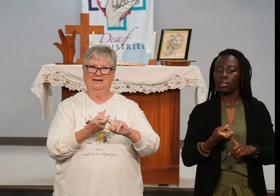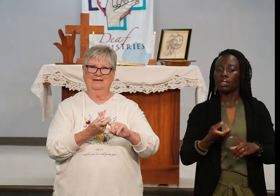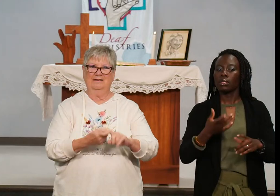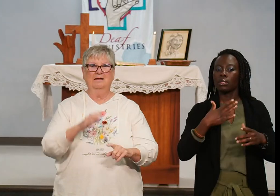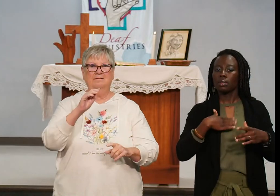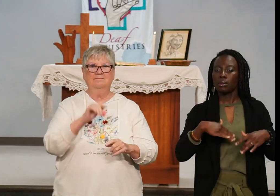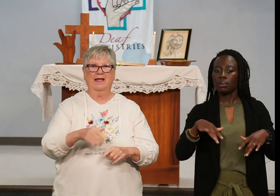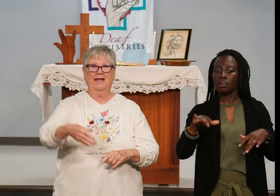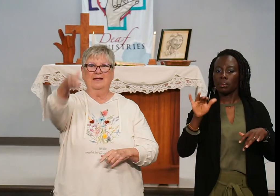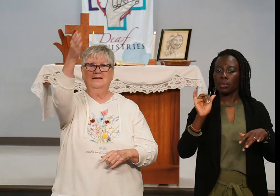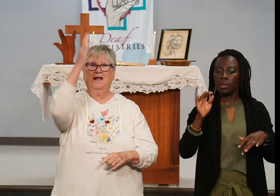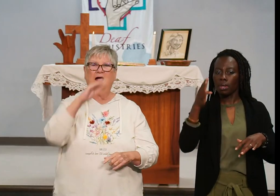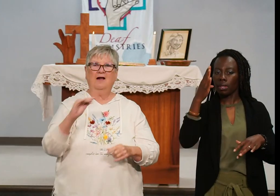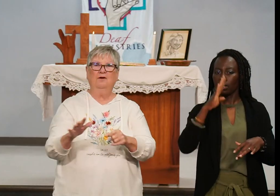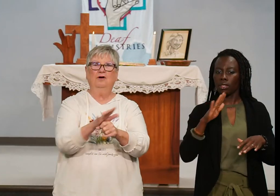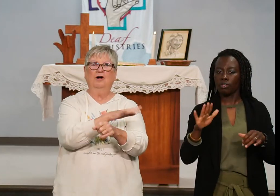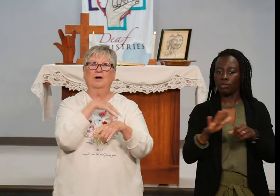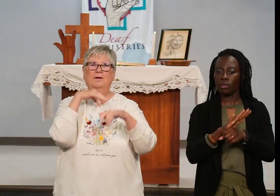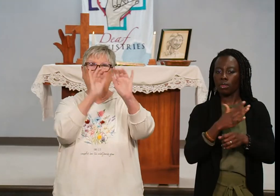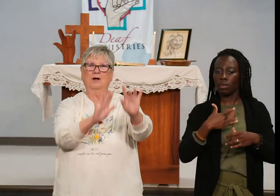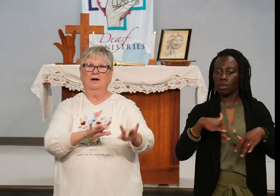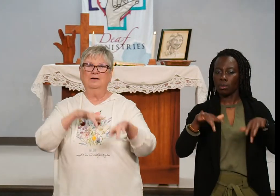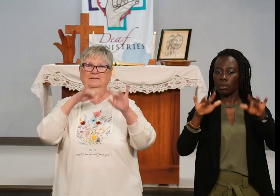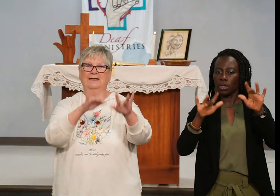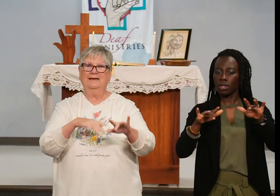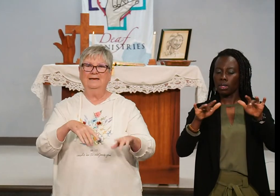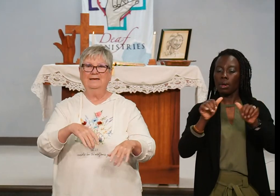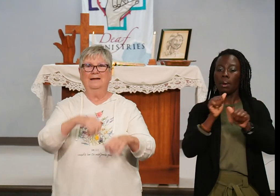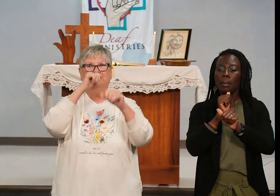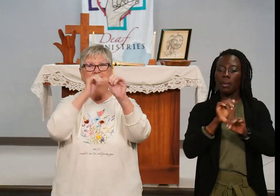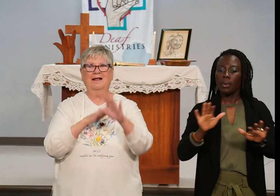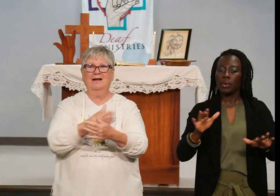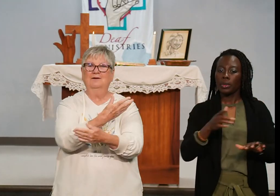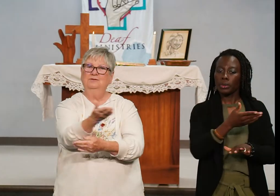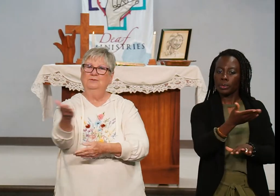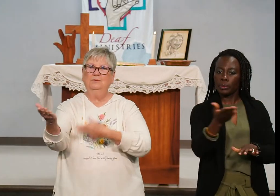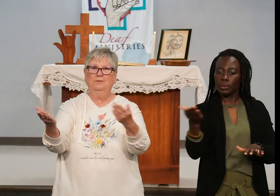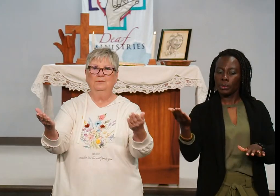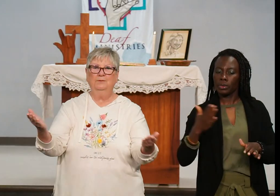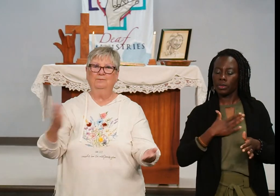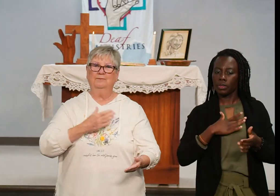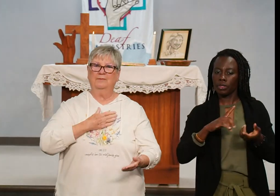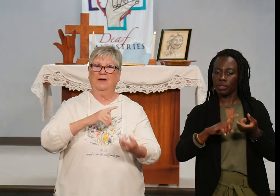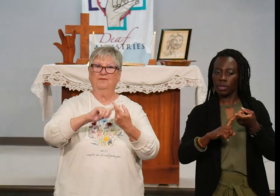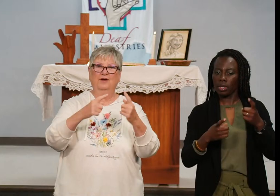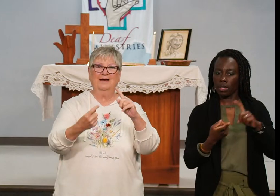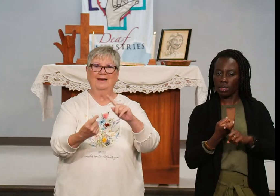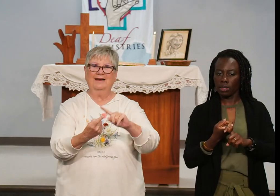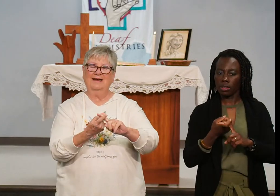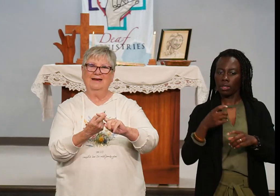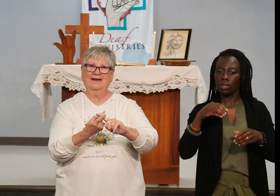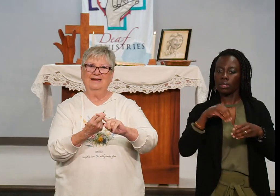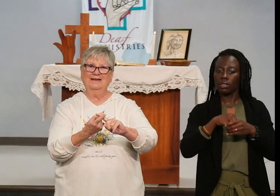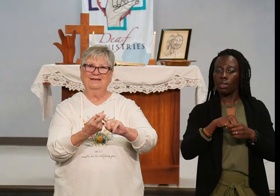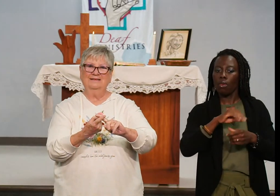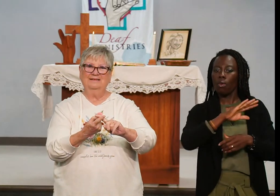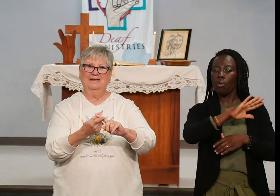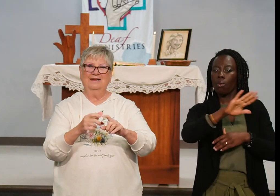Shalom, my friends. May God's full mercies bless you, my